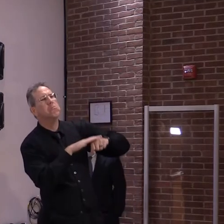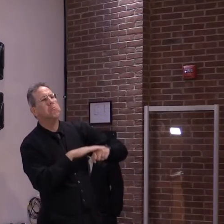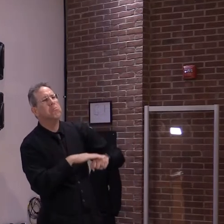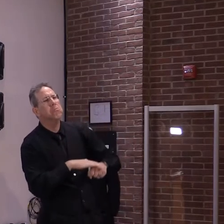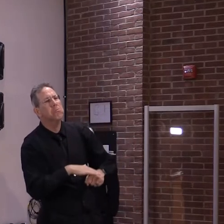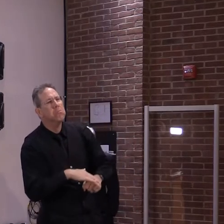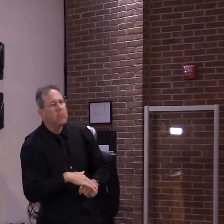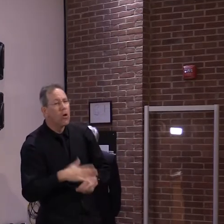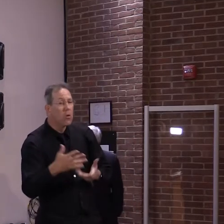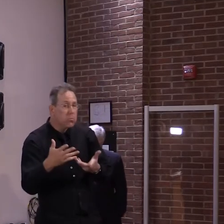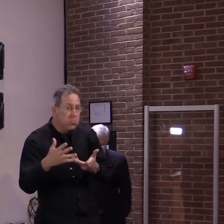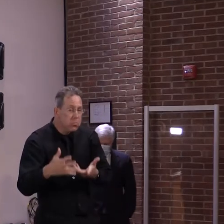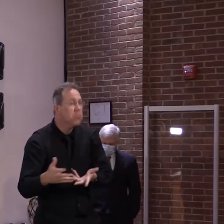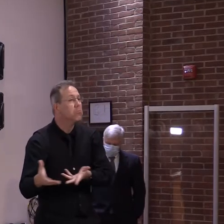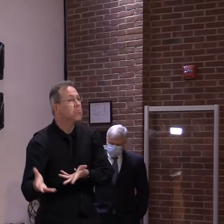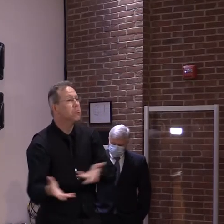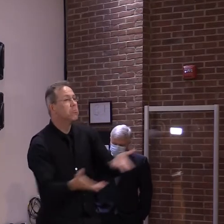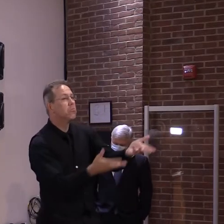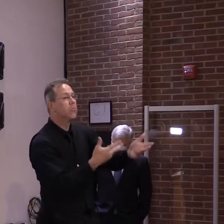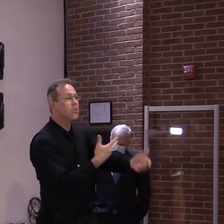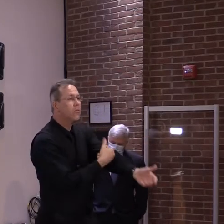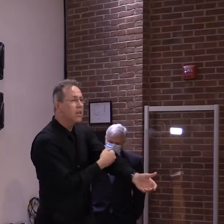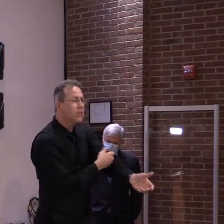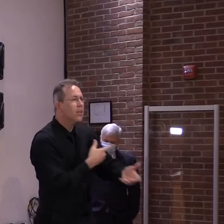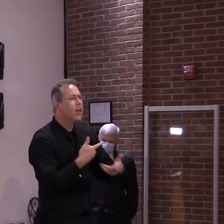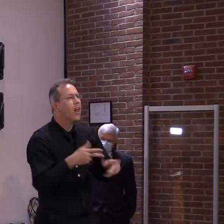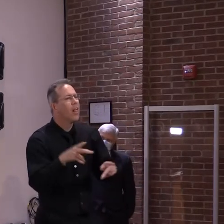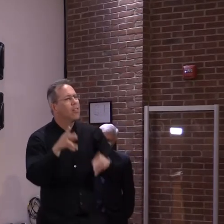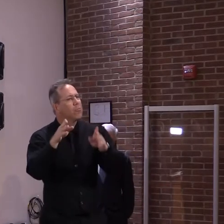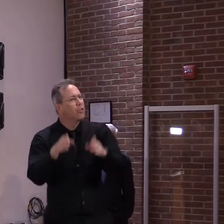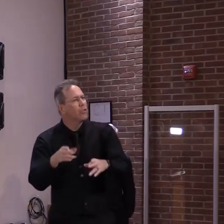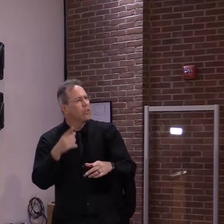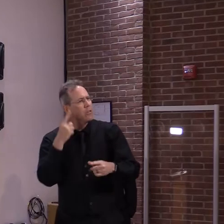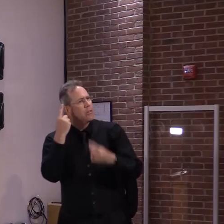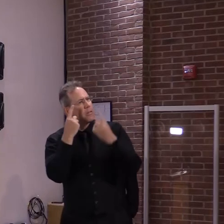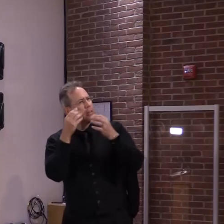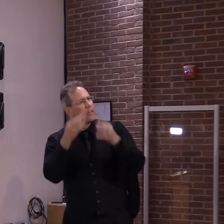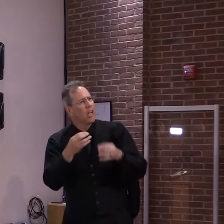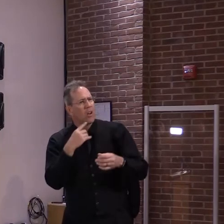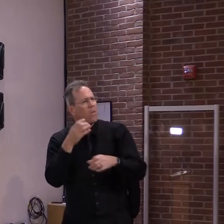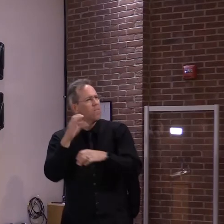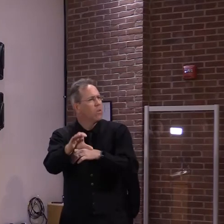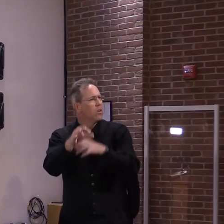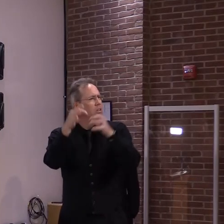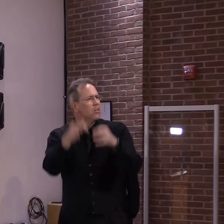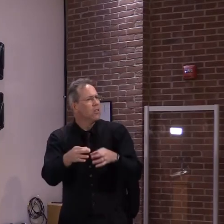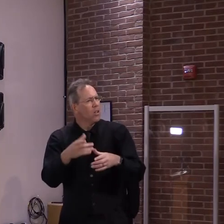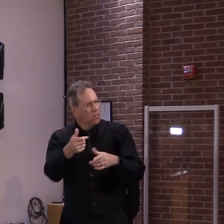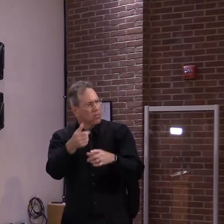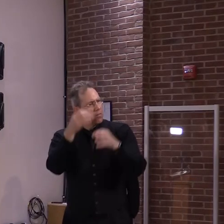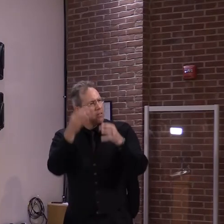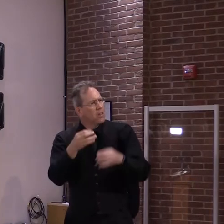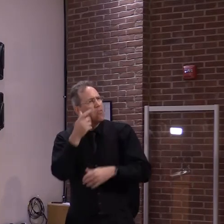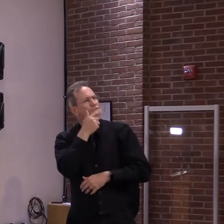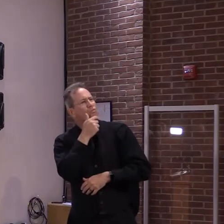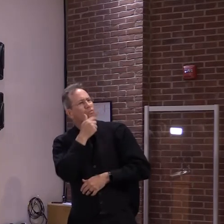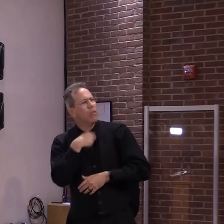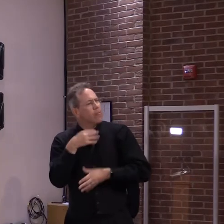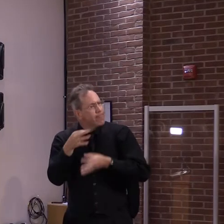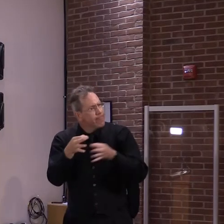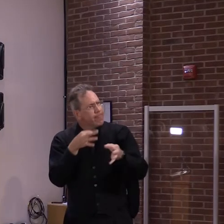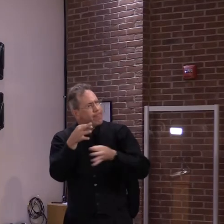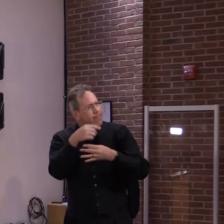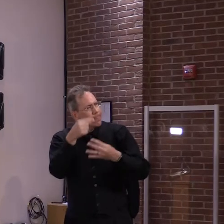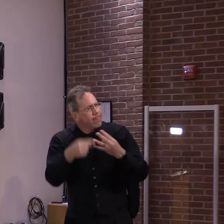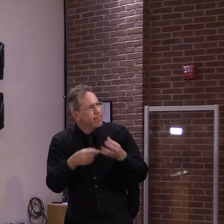decide what opportunities that might hold for them as a way. And then add the bit about, and if you